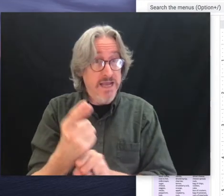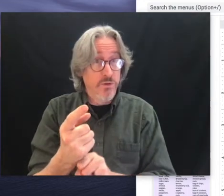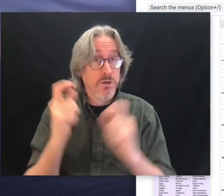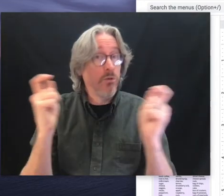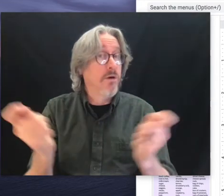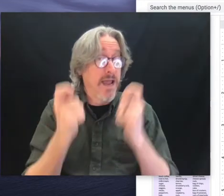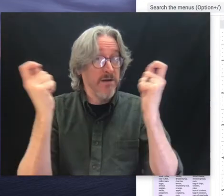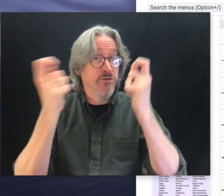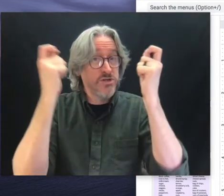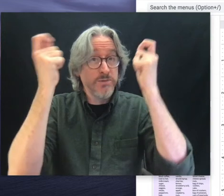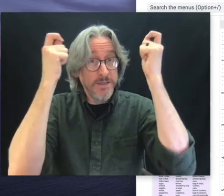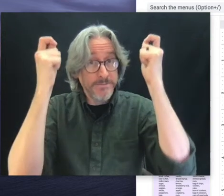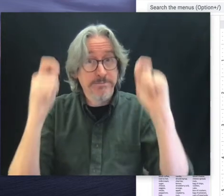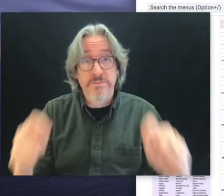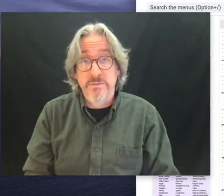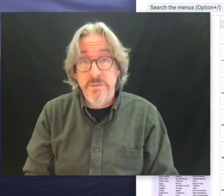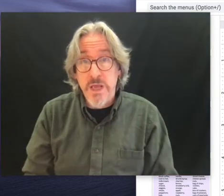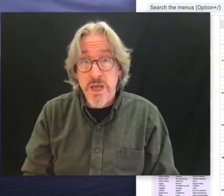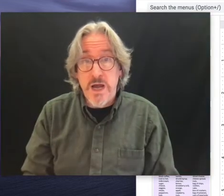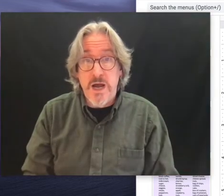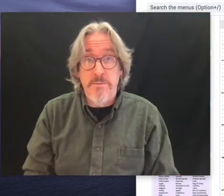Anniversary, annual or anniversary.